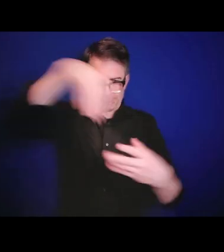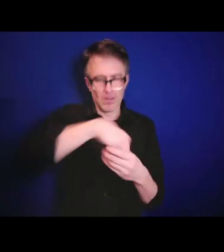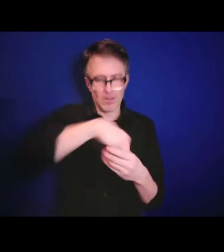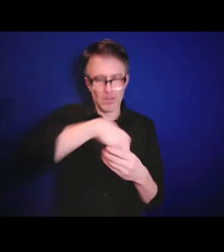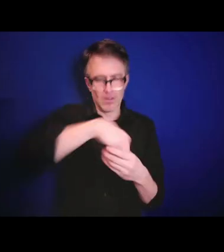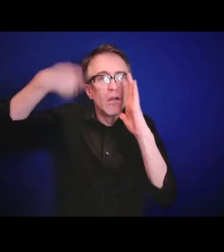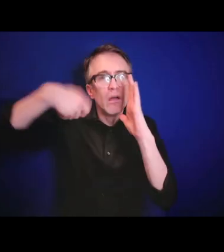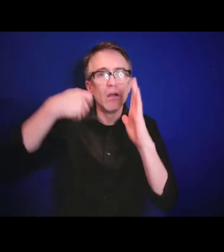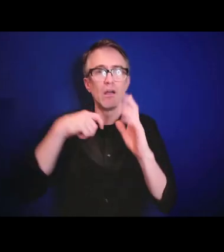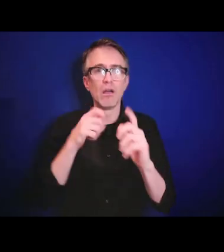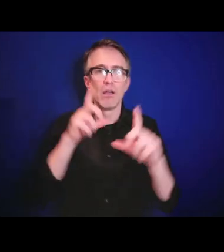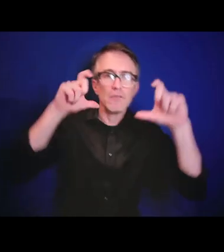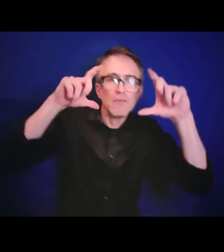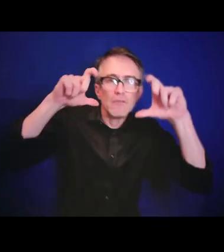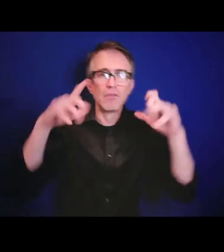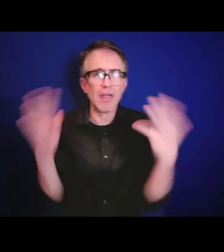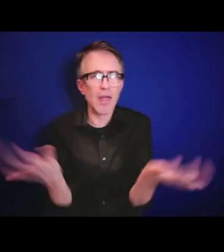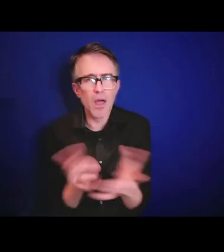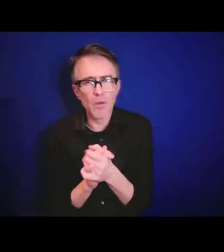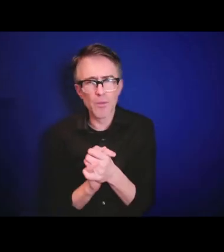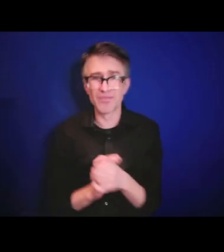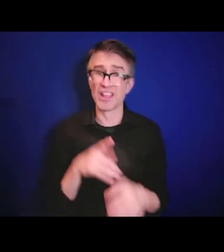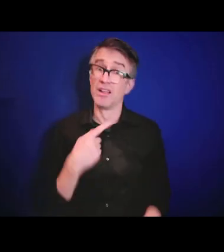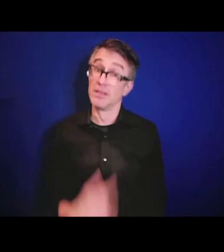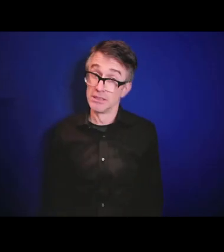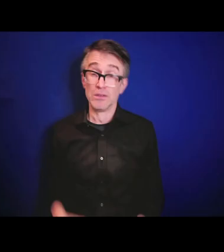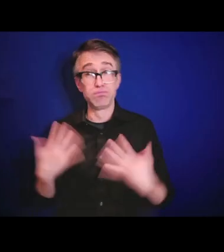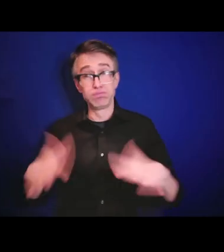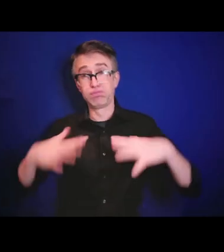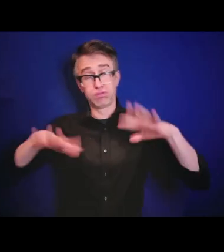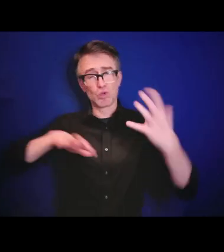looking through the materials that the